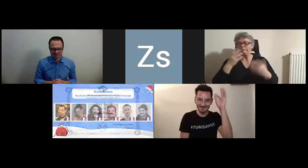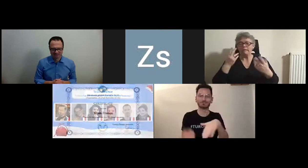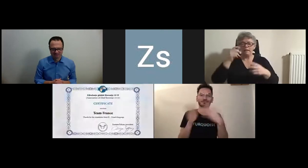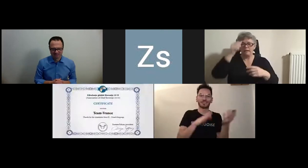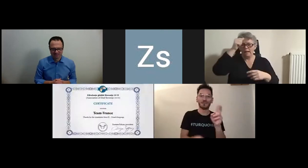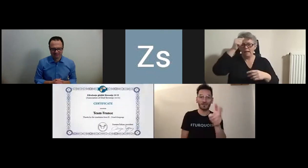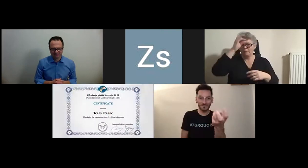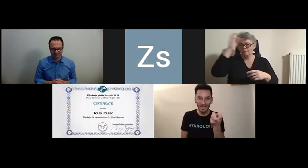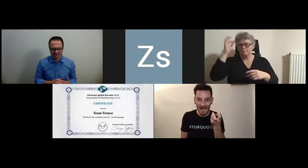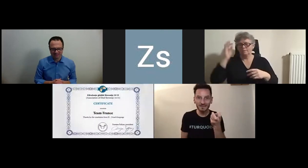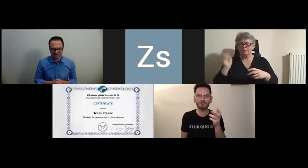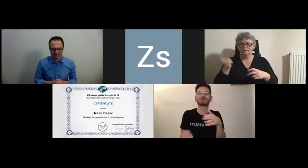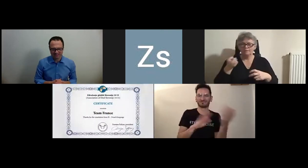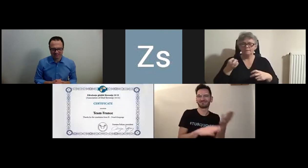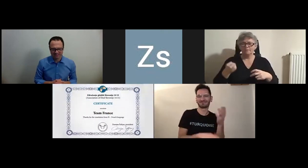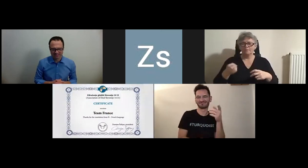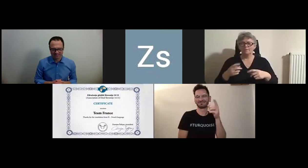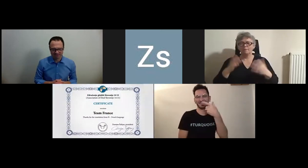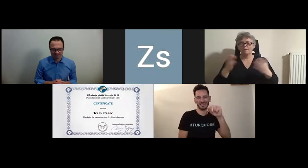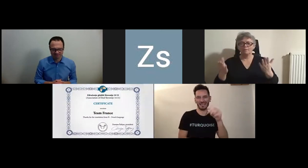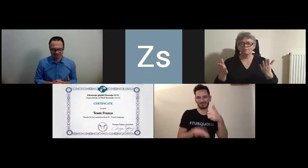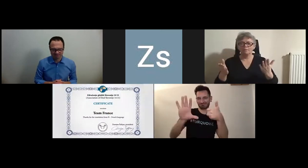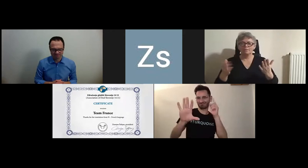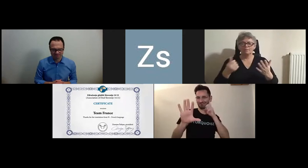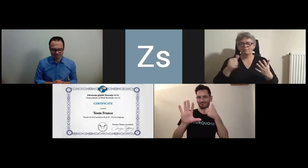And I'll introduce them by their sign names.